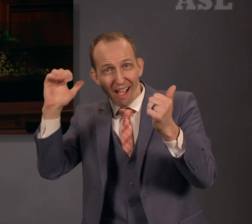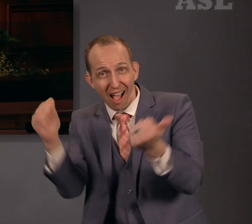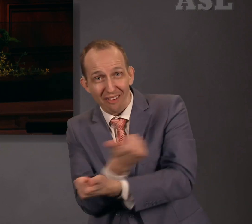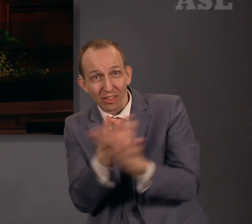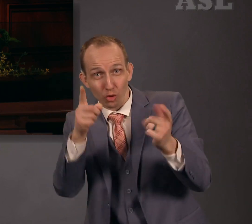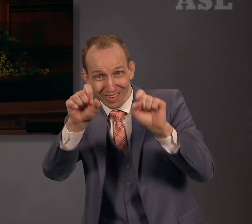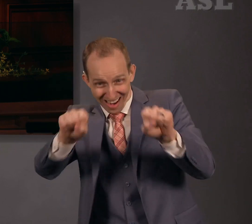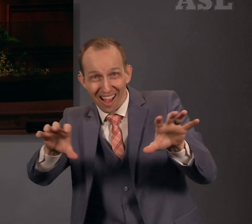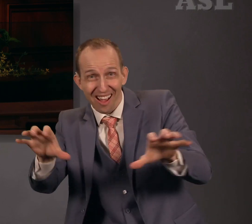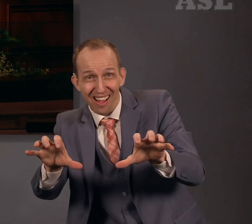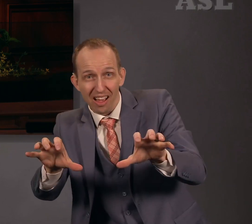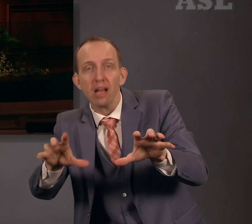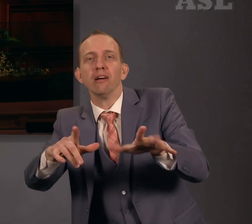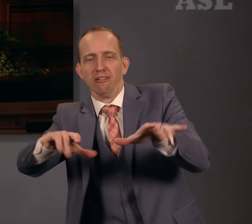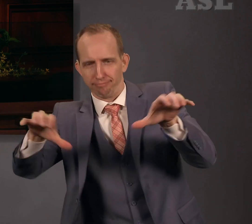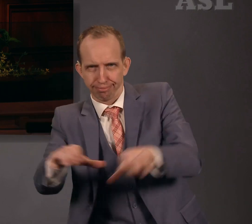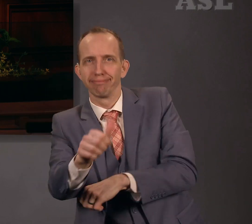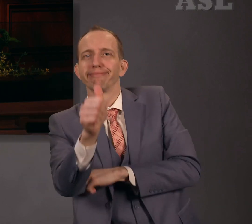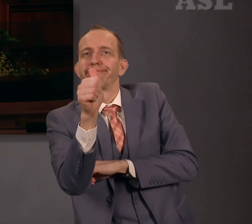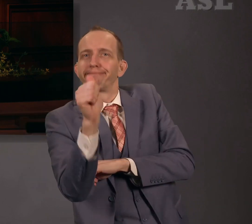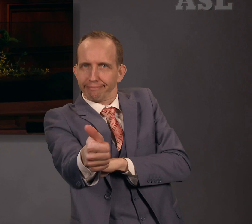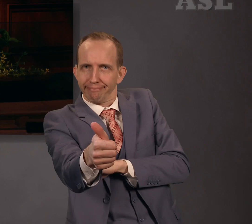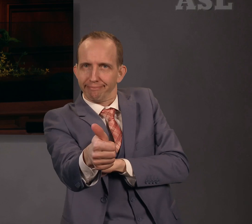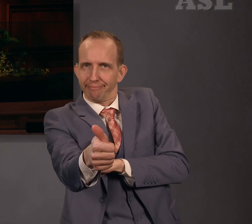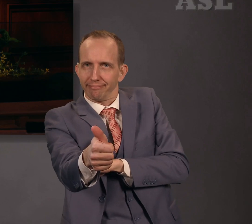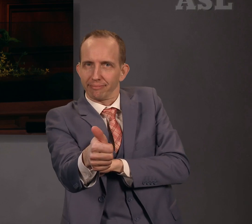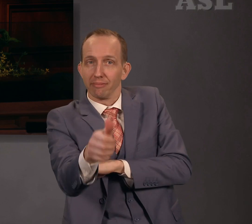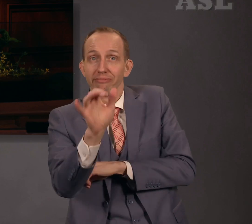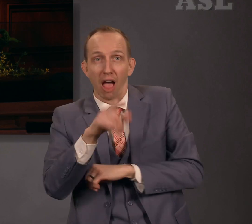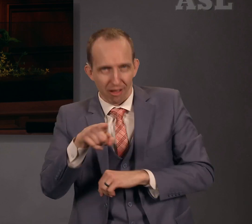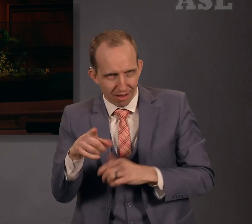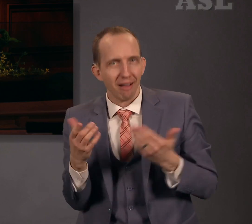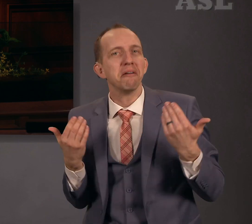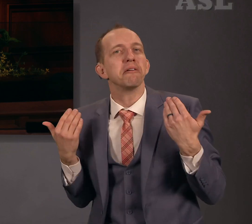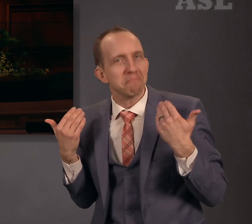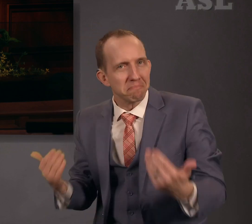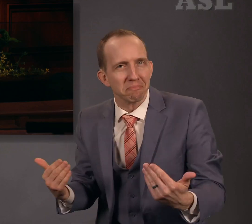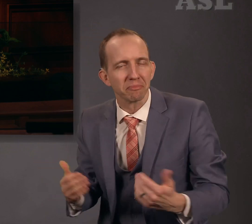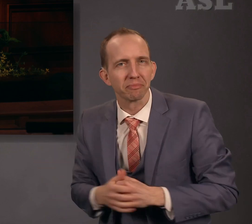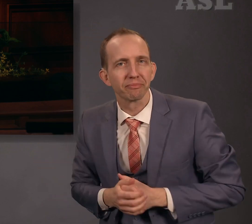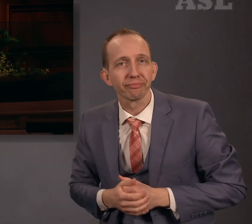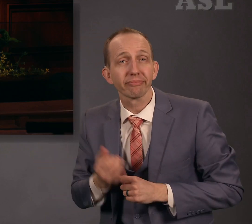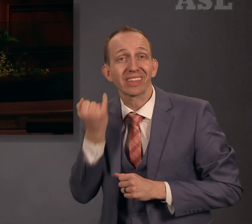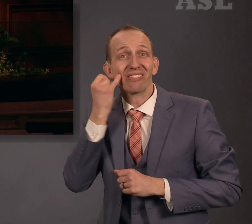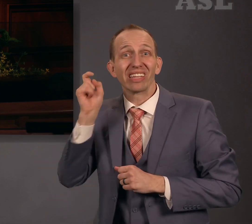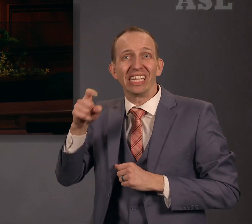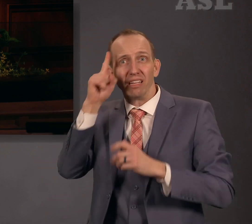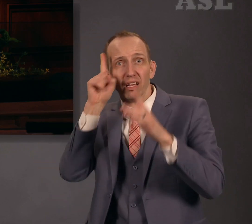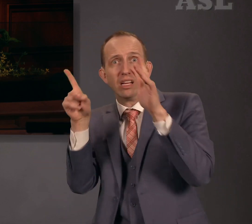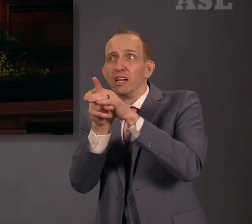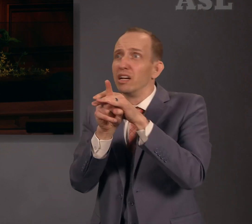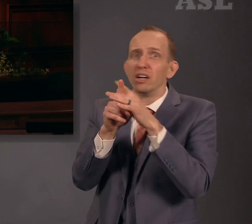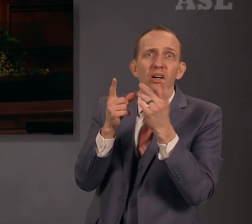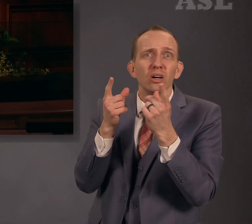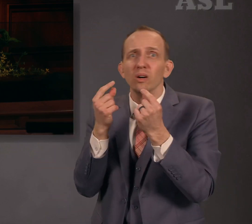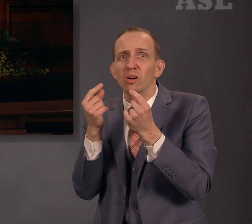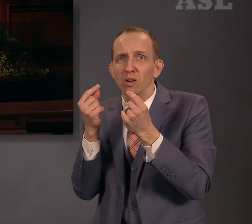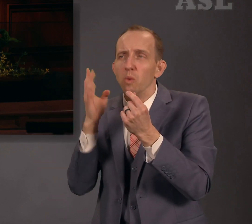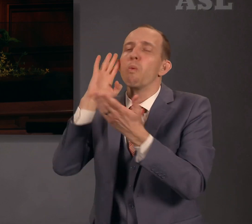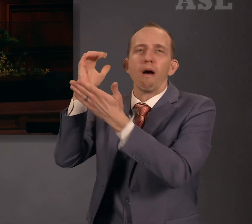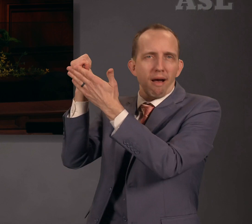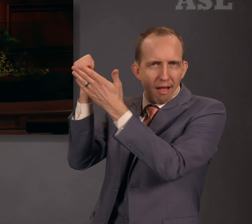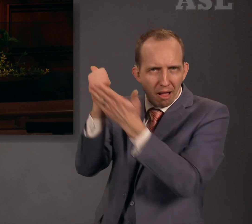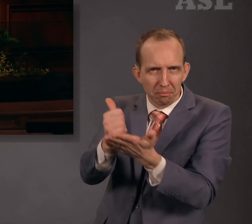do all things that lie in our power, remember that he will provide needed help in all things as we trust in